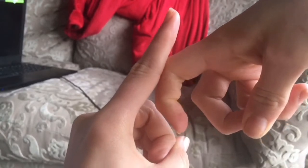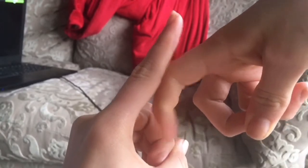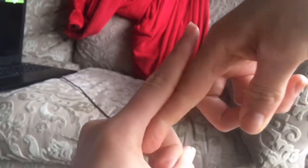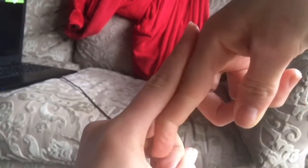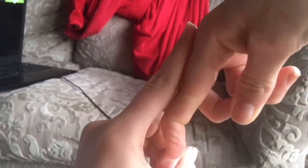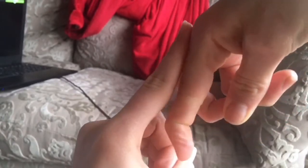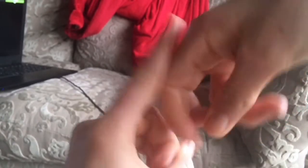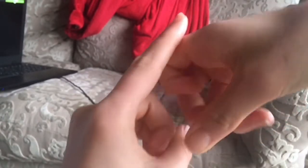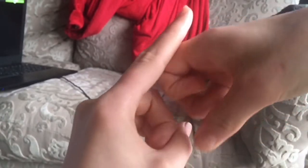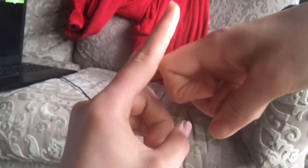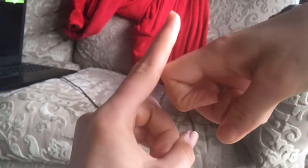K.